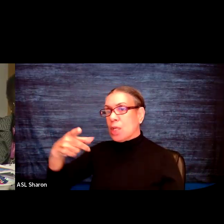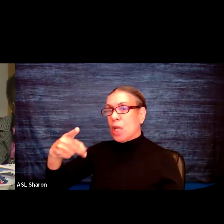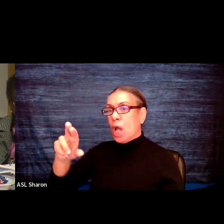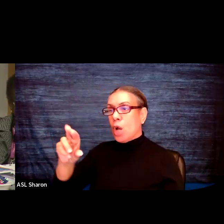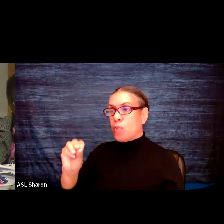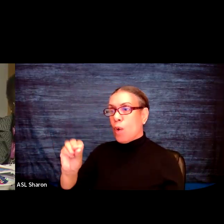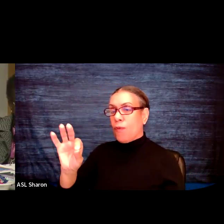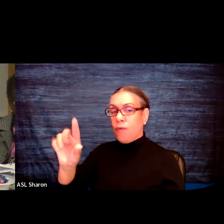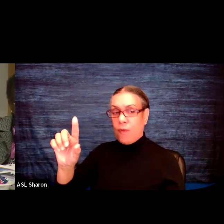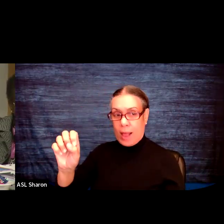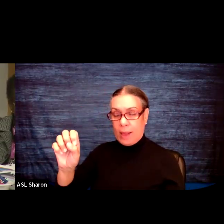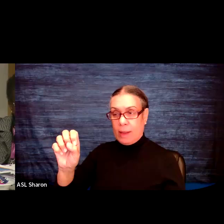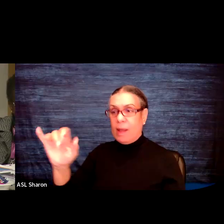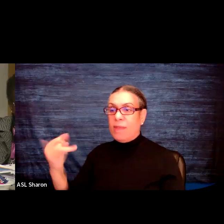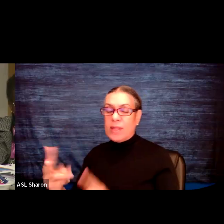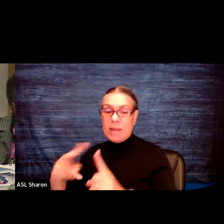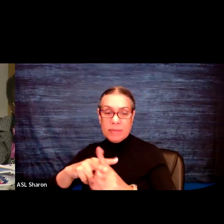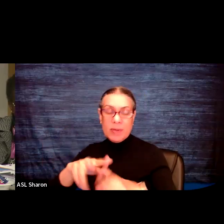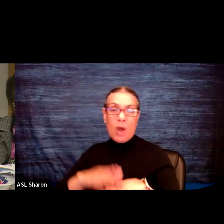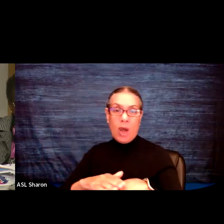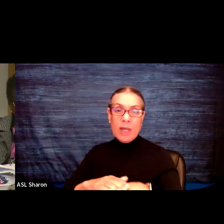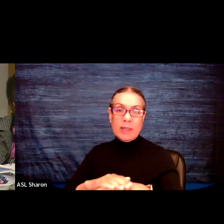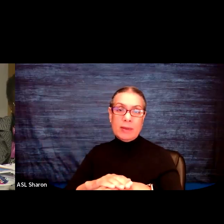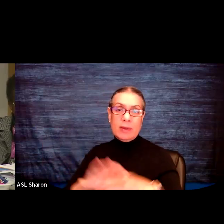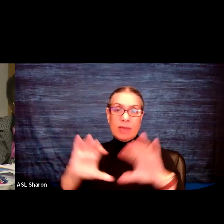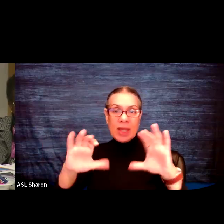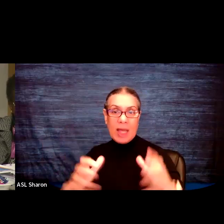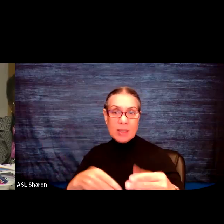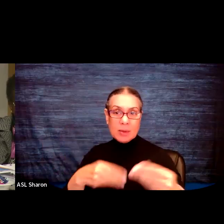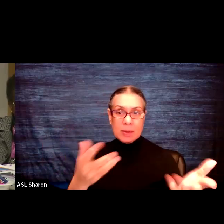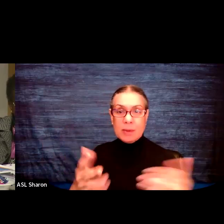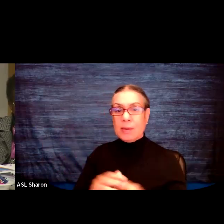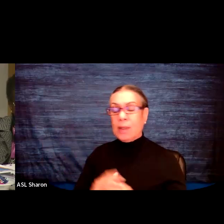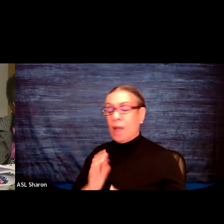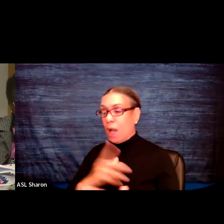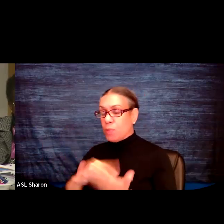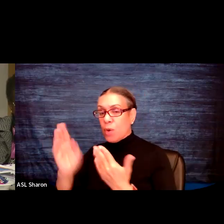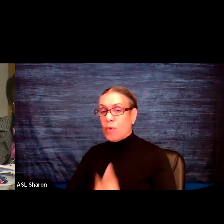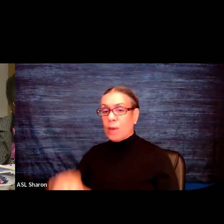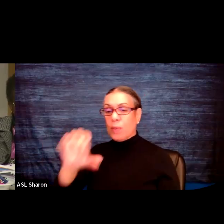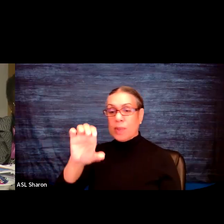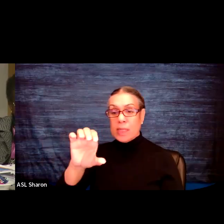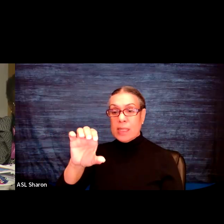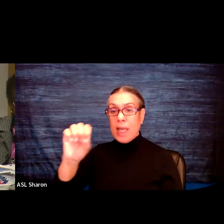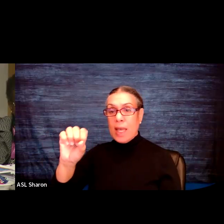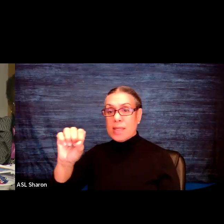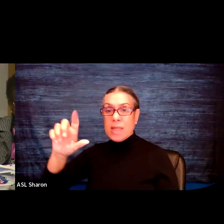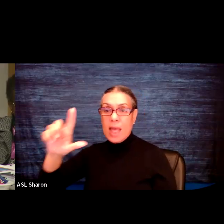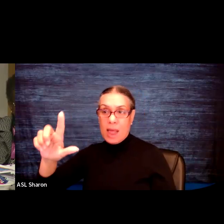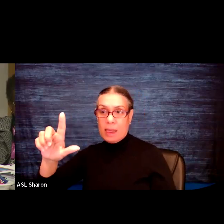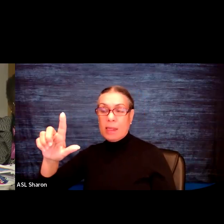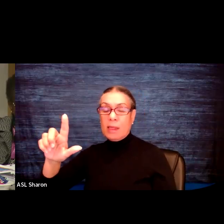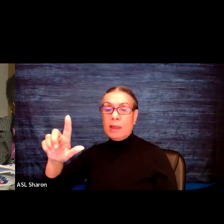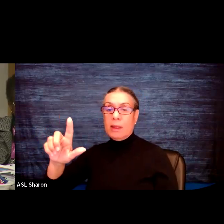And so that gets then reflected. I think for us, special education and ESL certified staff is really critical, so much so that